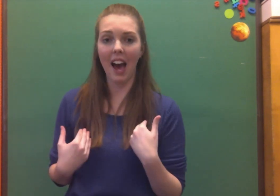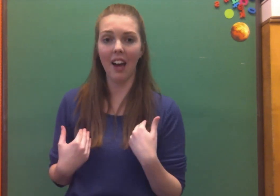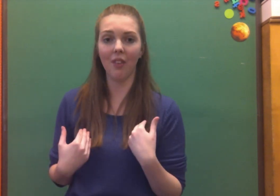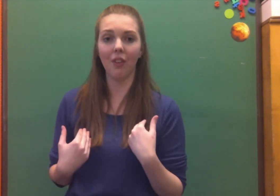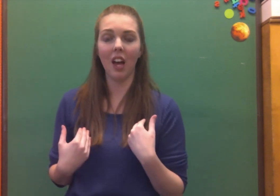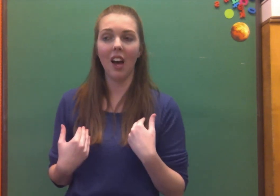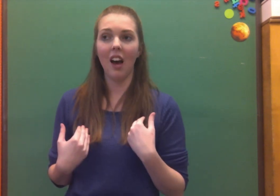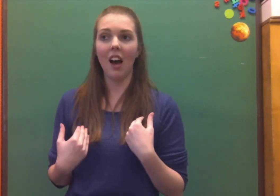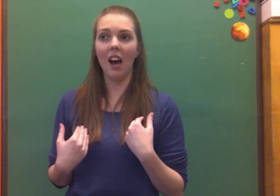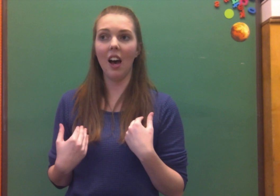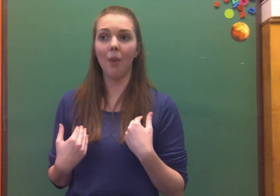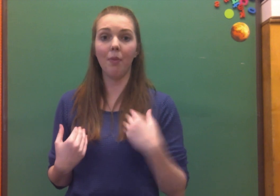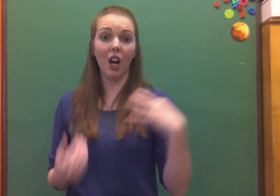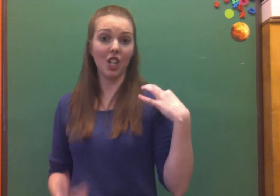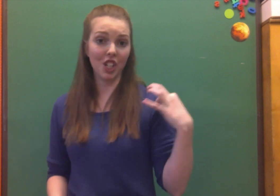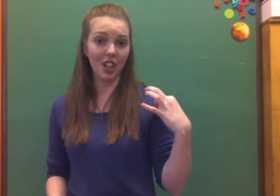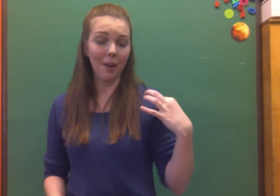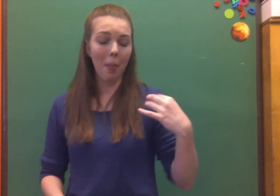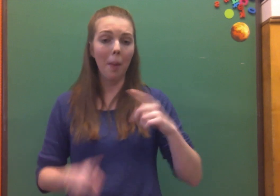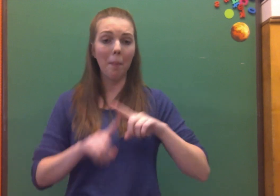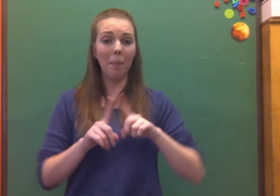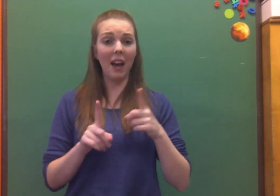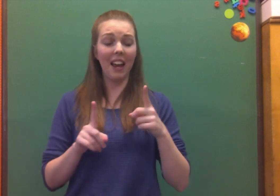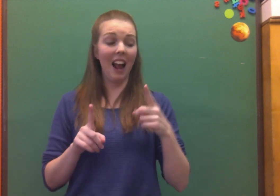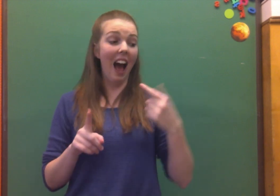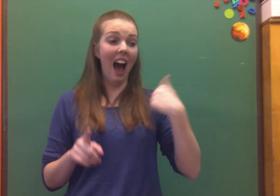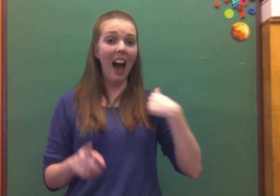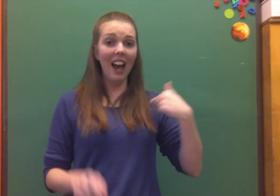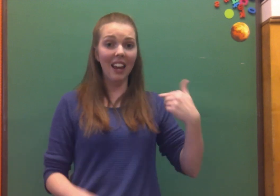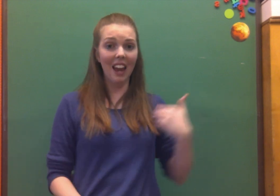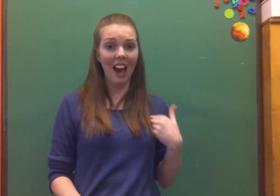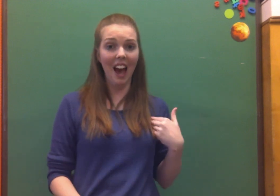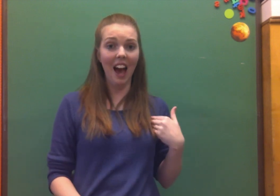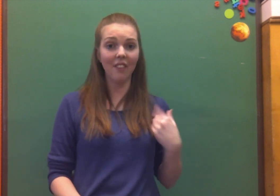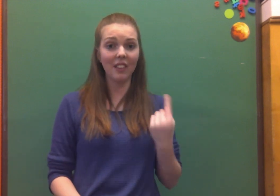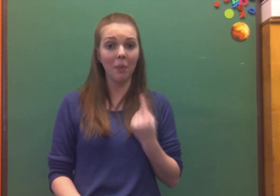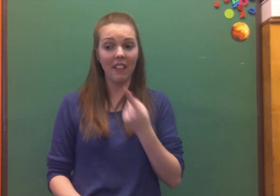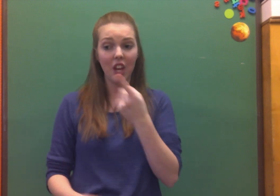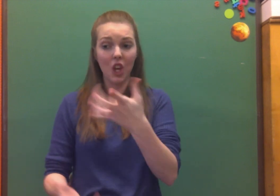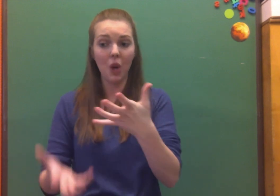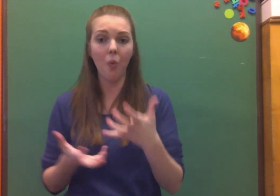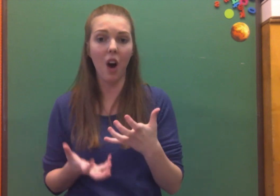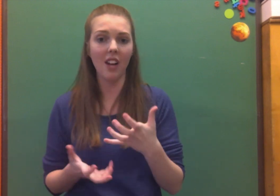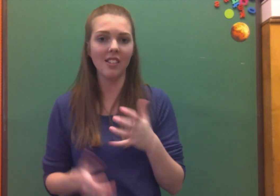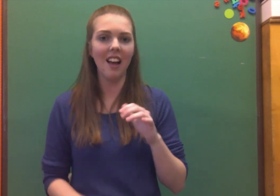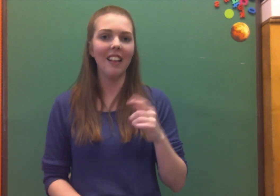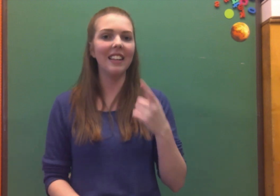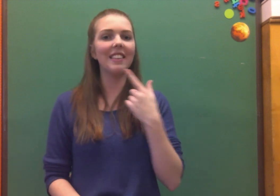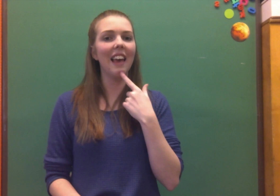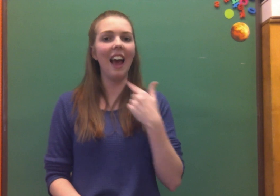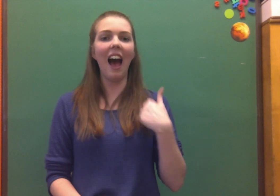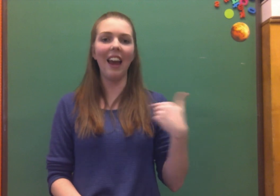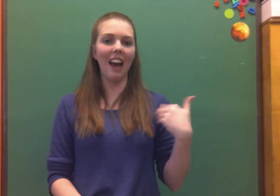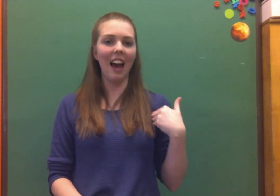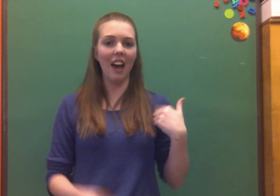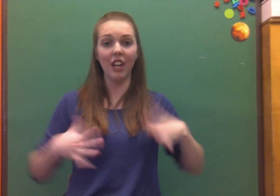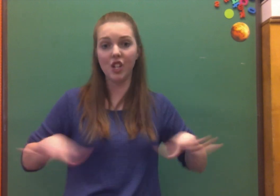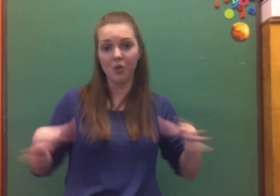have a shirt, but I have something that you want. Let's say I have a